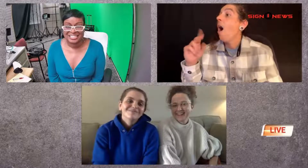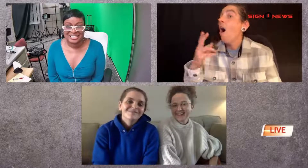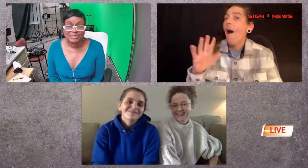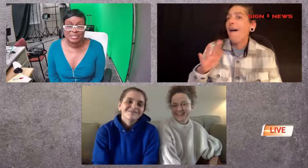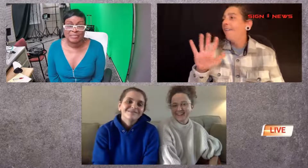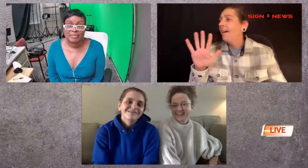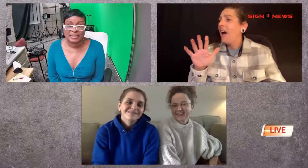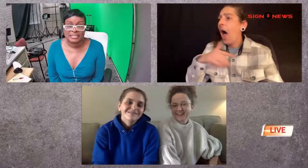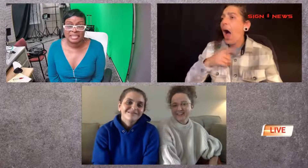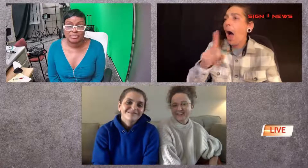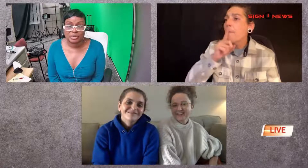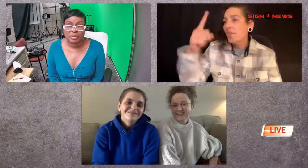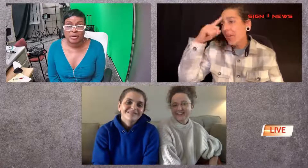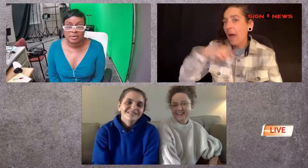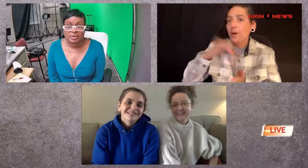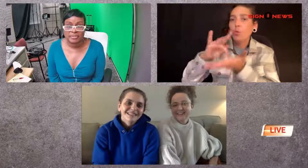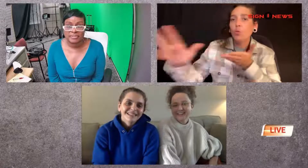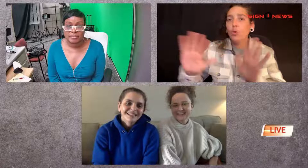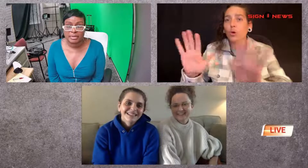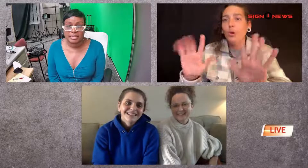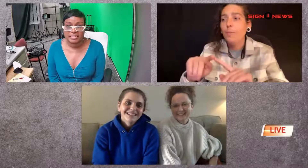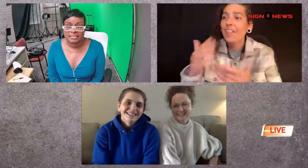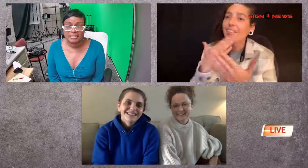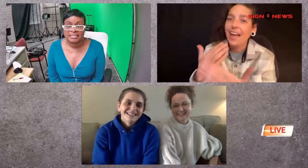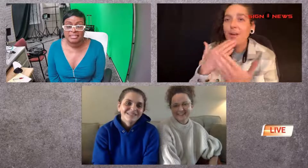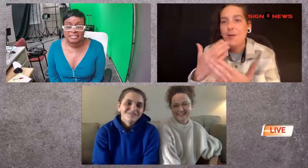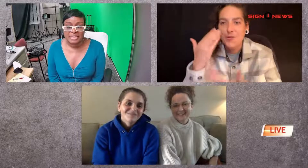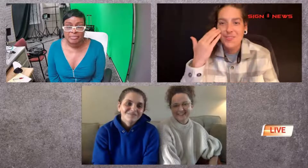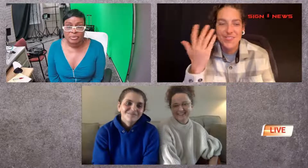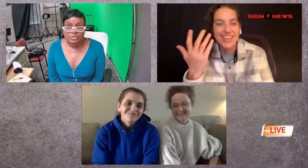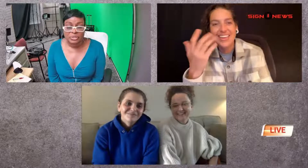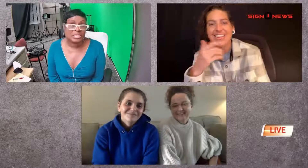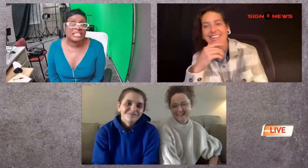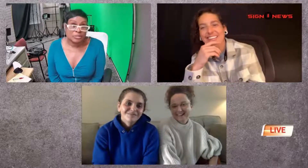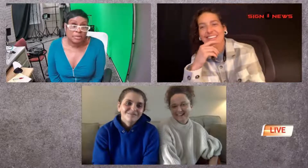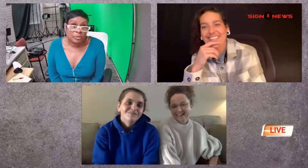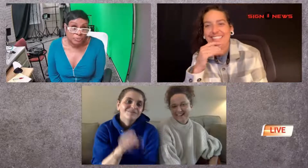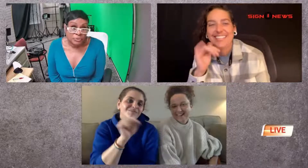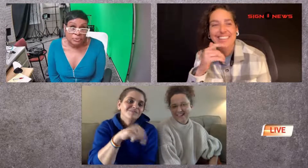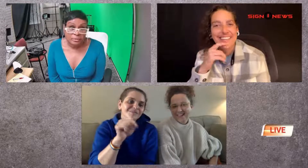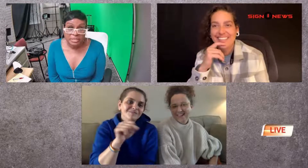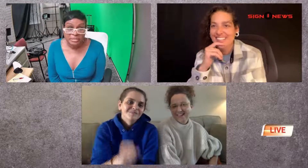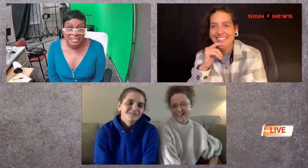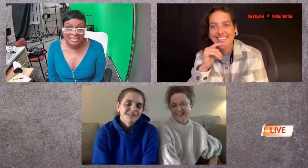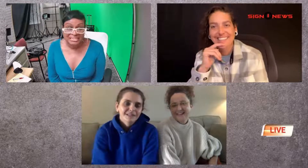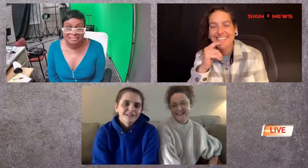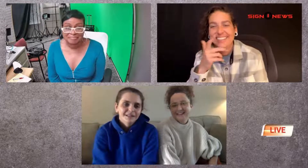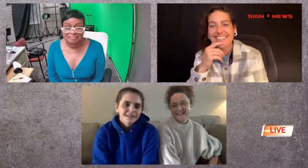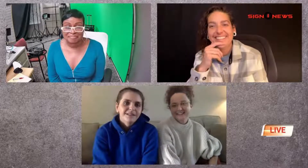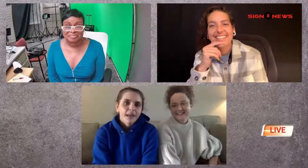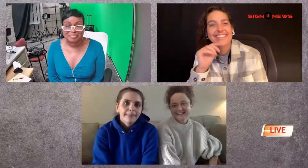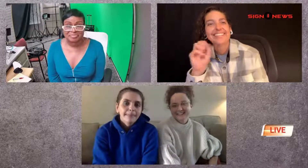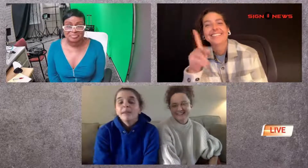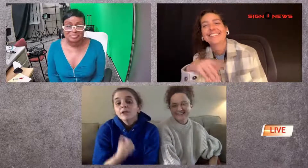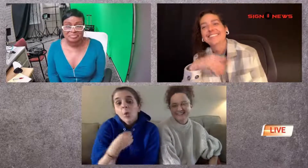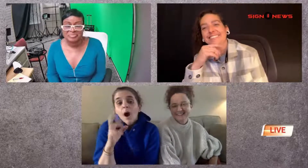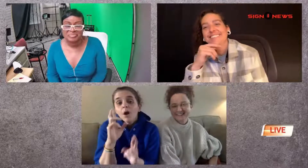Yeah, that's the one thing about being deaf. When you're walking away, somebody has to tap you on the shoulder. They think you're being rude, but you're not.